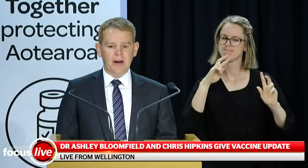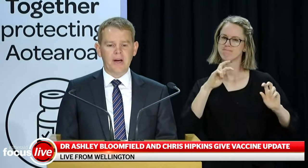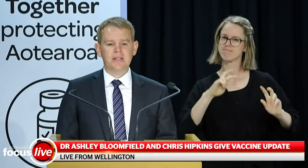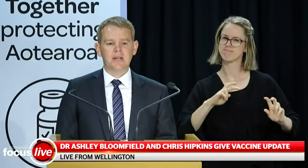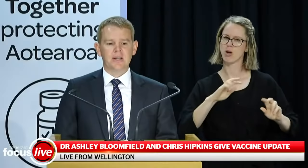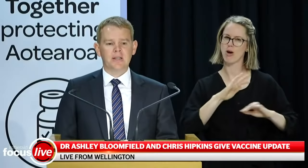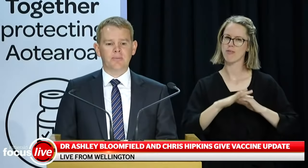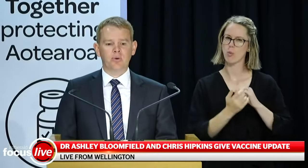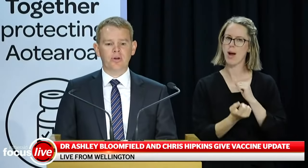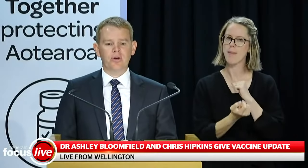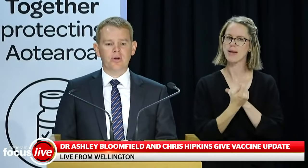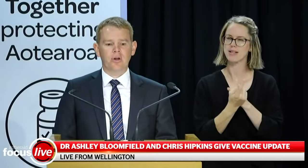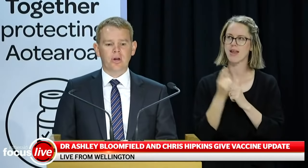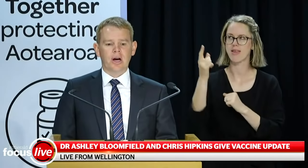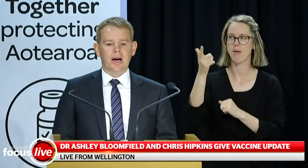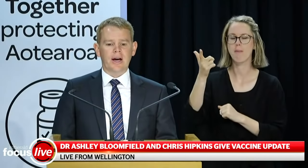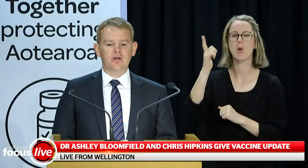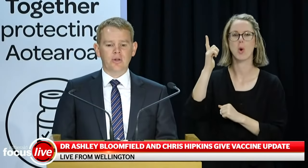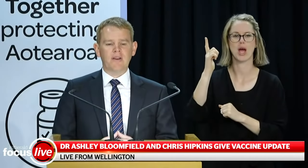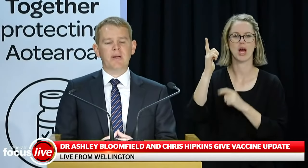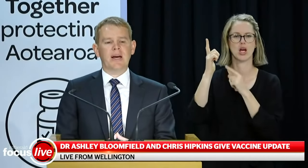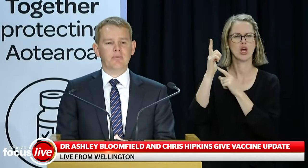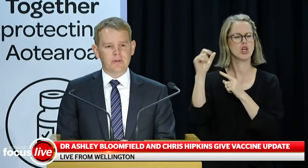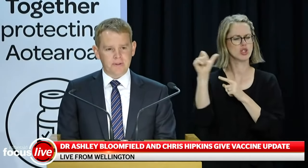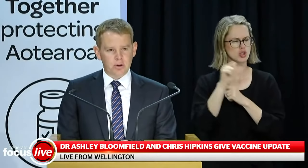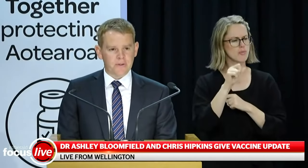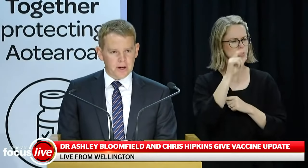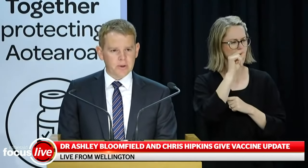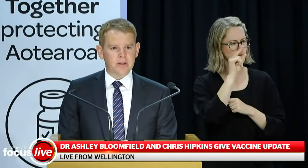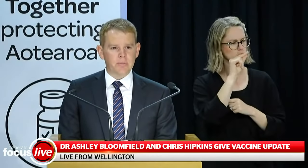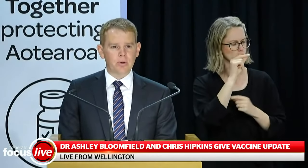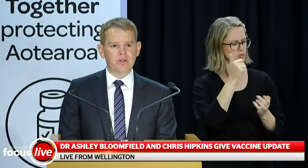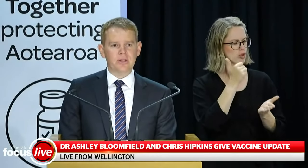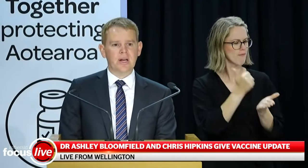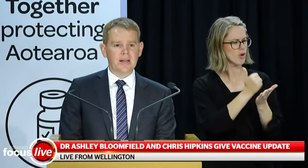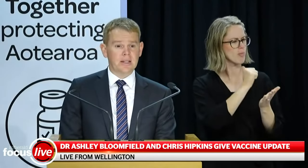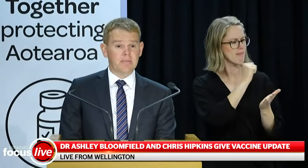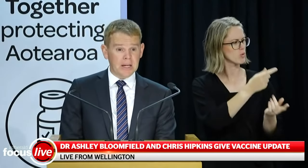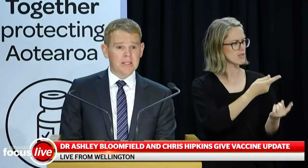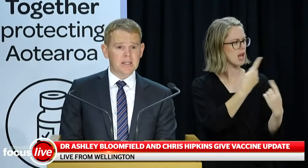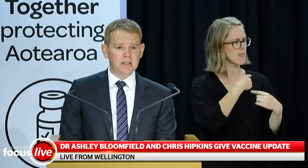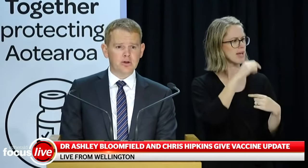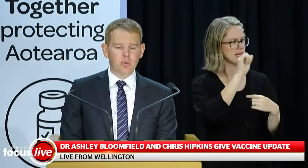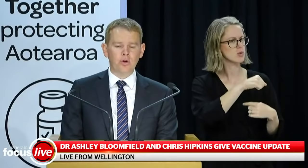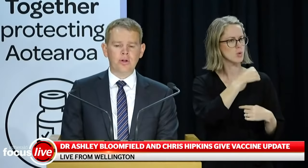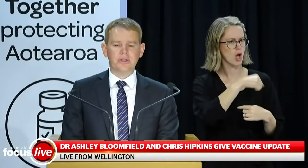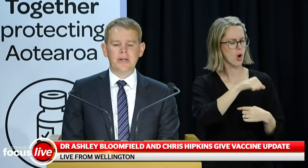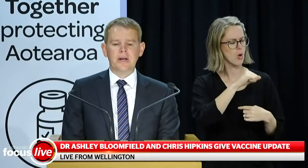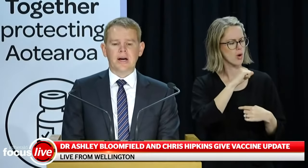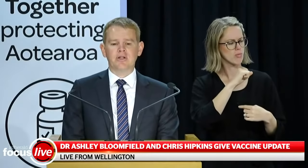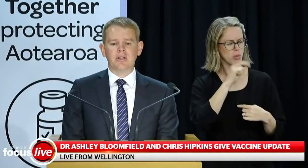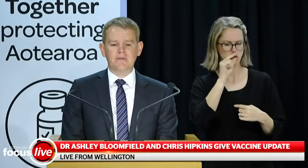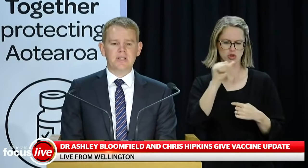on about that. The employer should have been able to verify whether the person had been tested